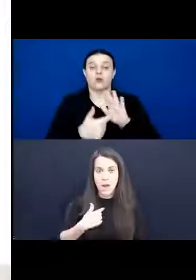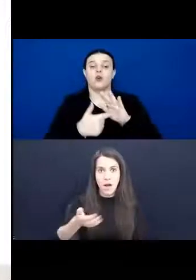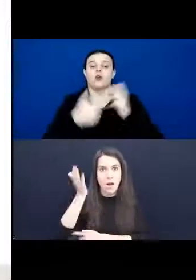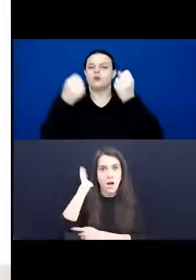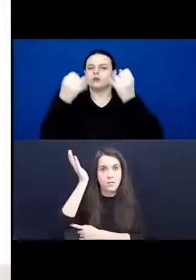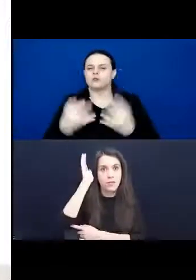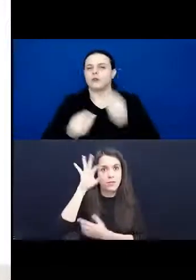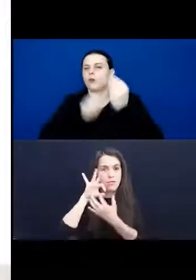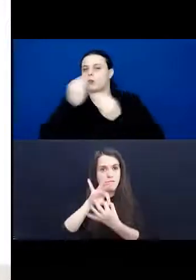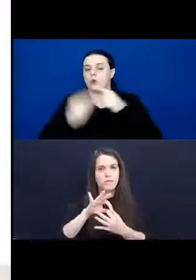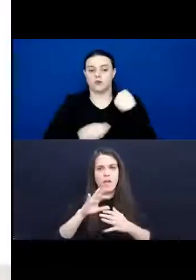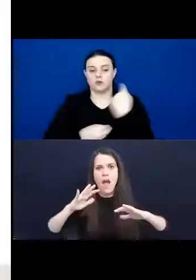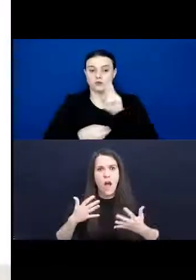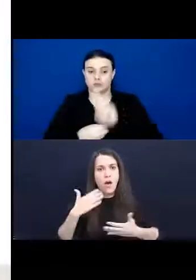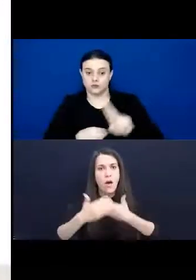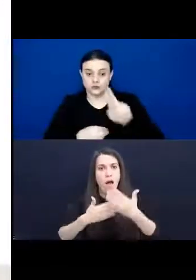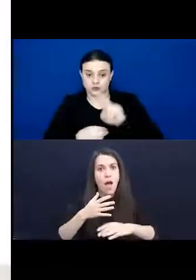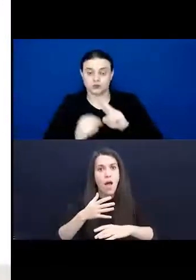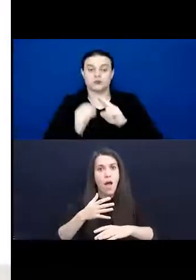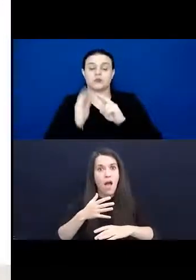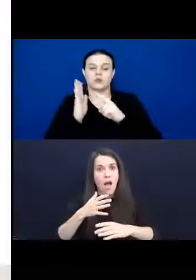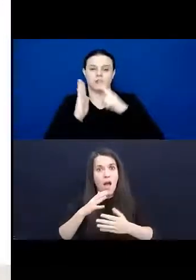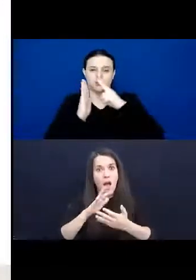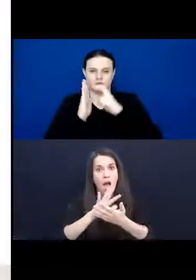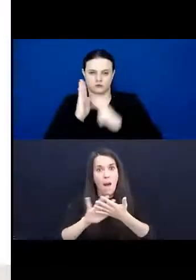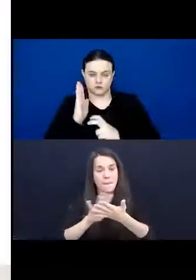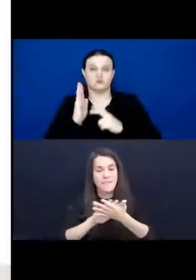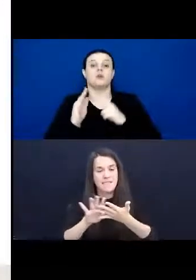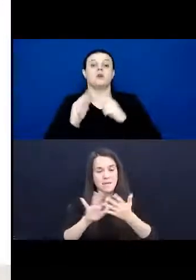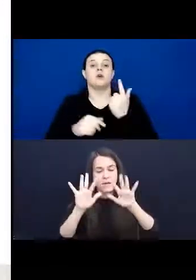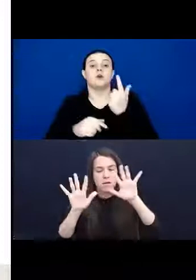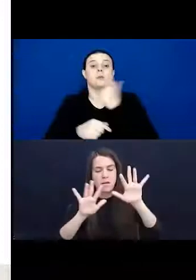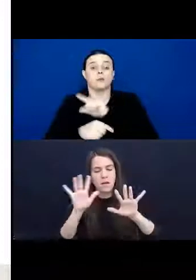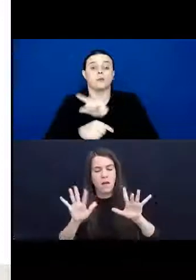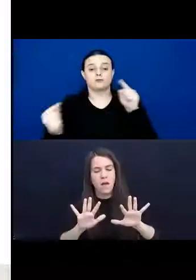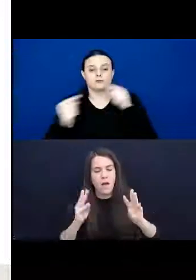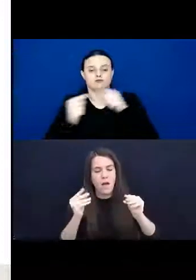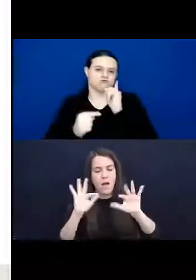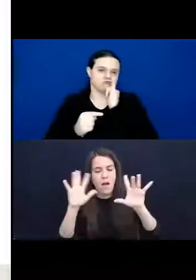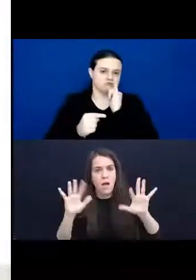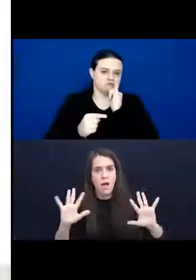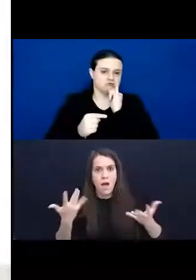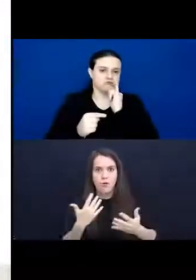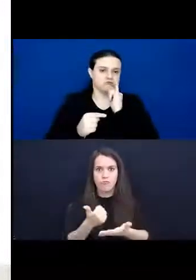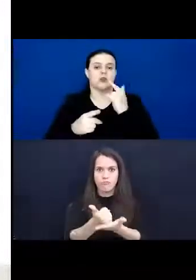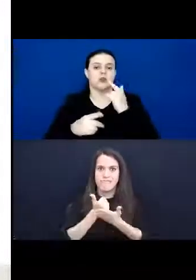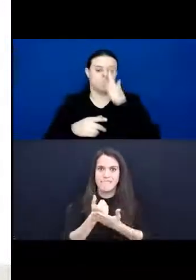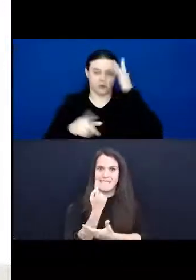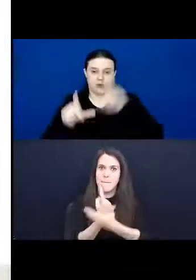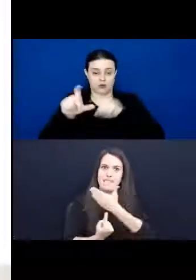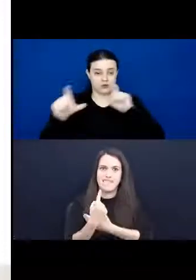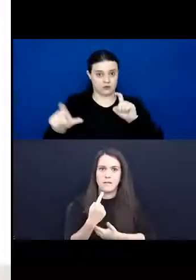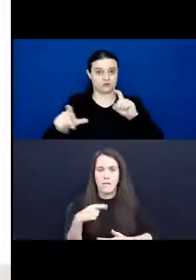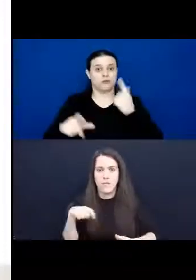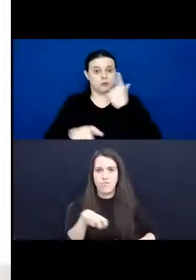we used haptic technology to foster, for example, independent mobility,